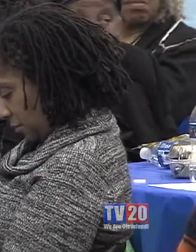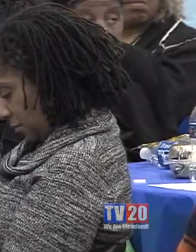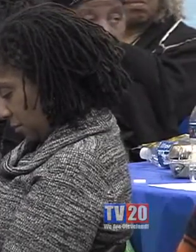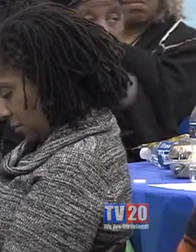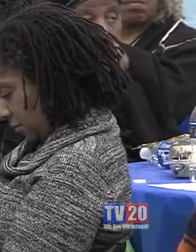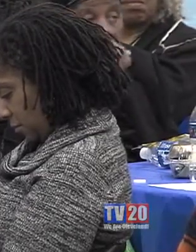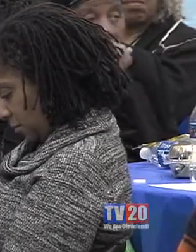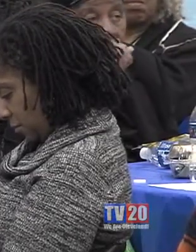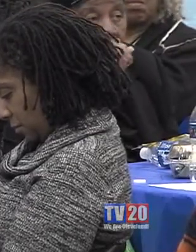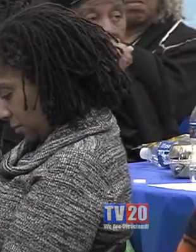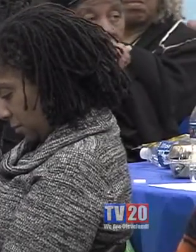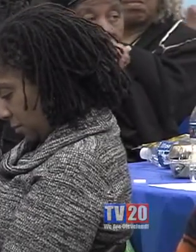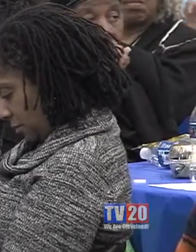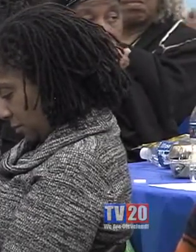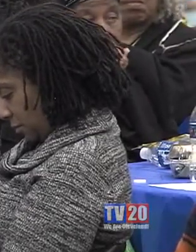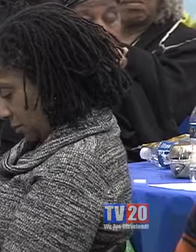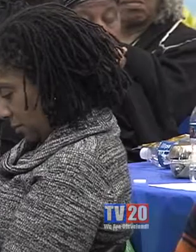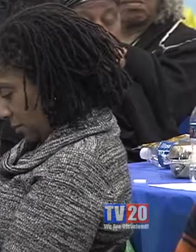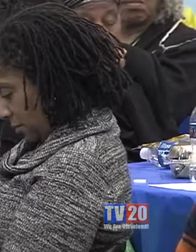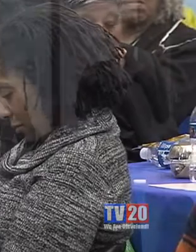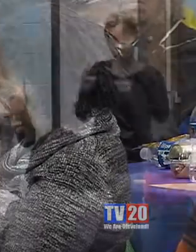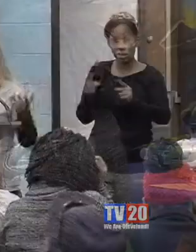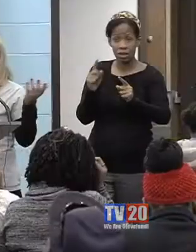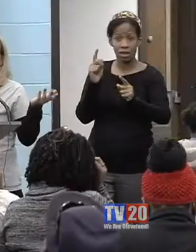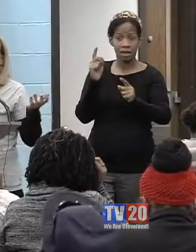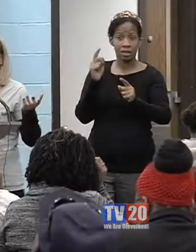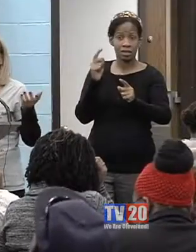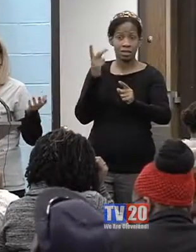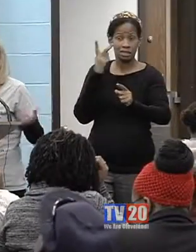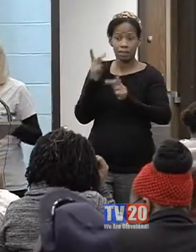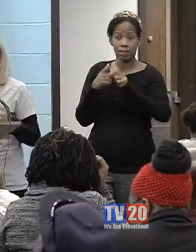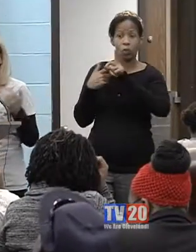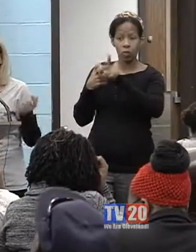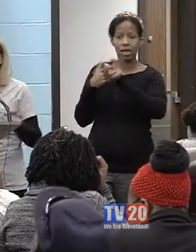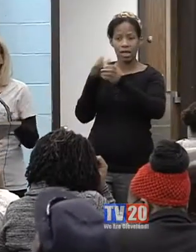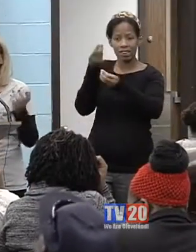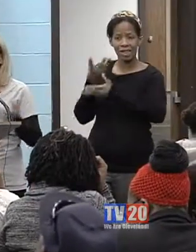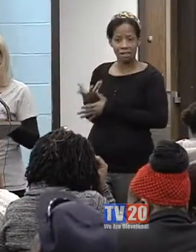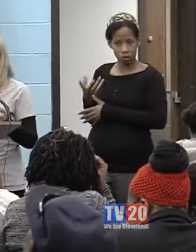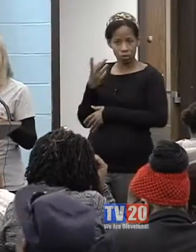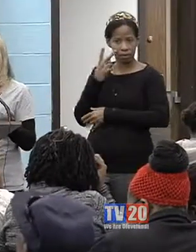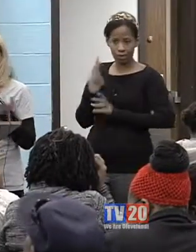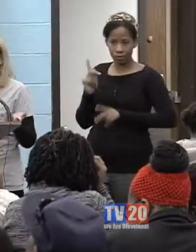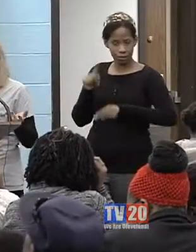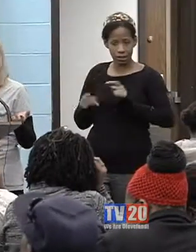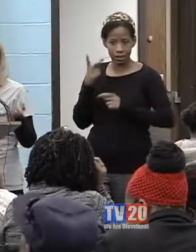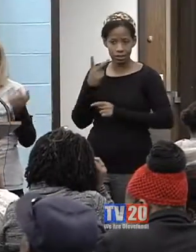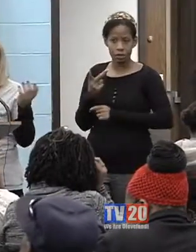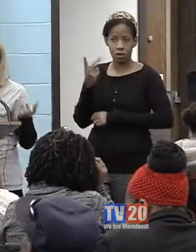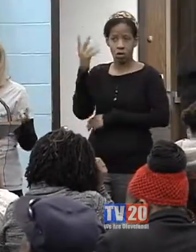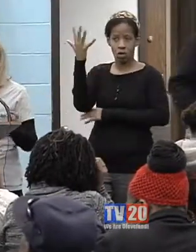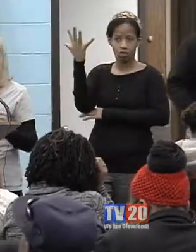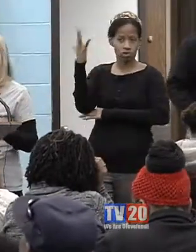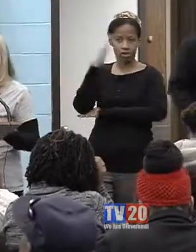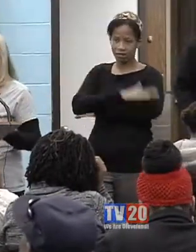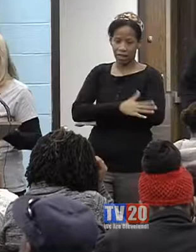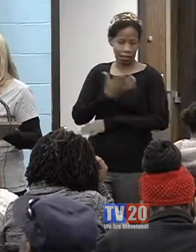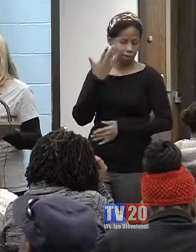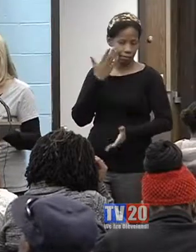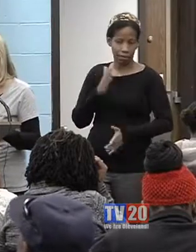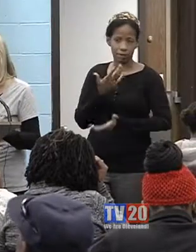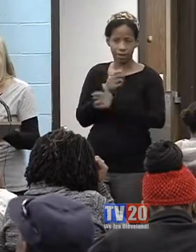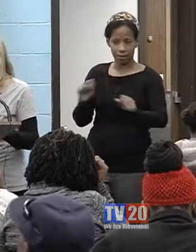there's a bunch of commotion, you hear people running or whatever, let somebody know, a tree just fell or whatever it might